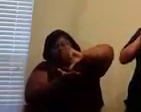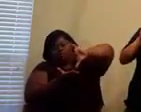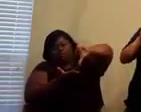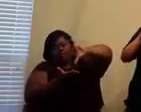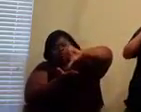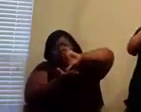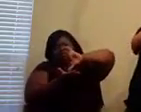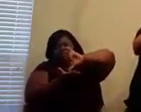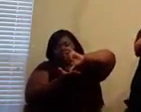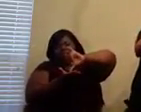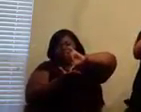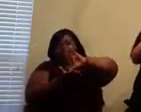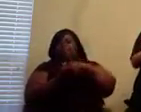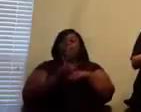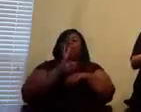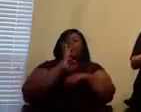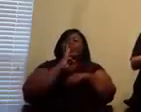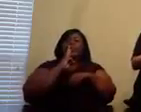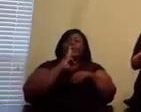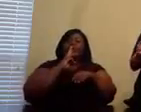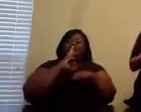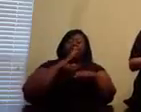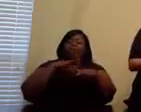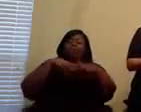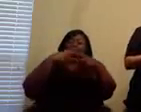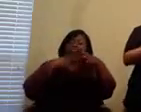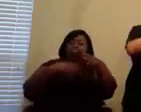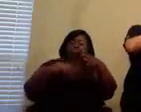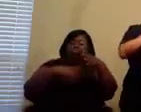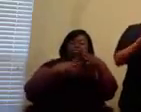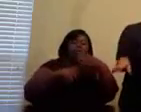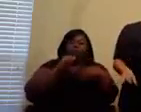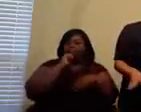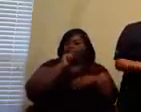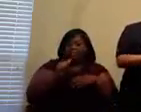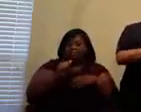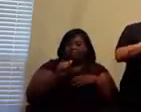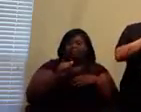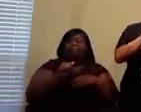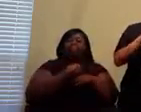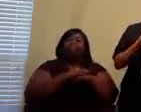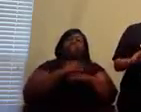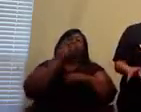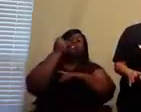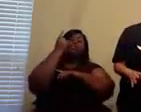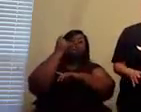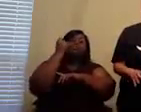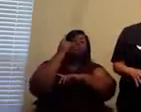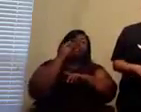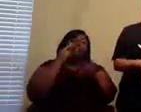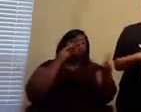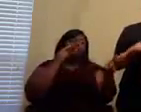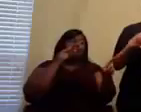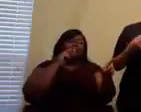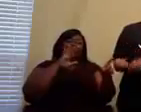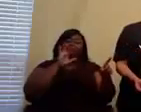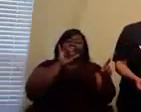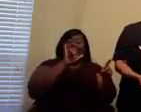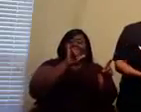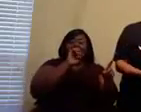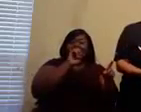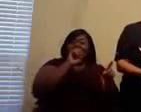bags. It breathes, so therefore we don't have no yeast infections, we have no odor, we have